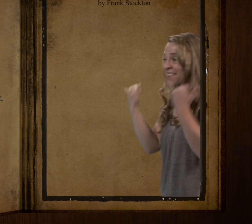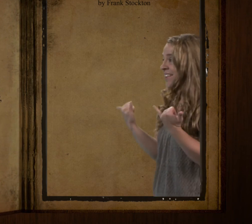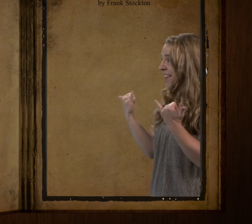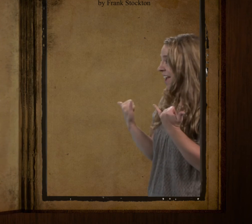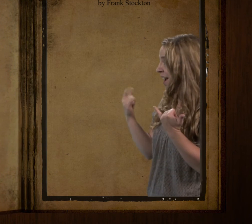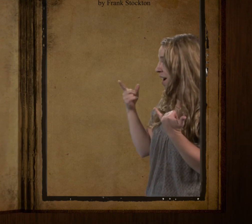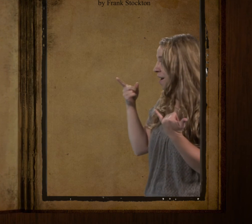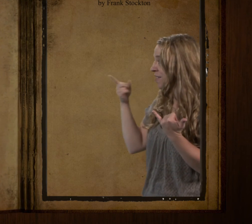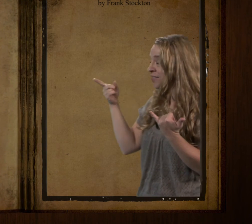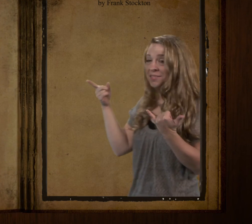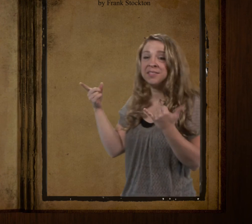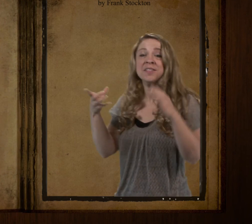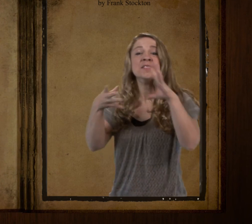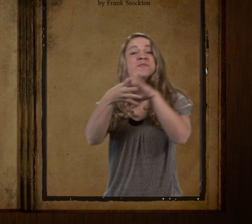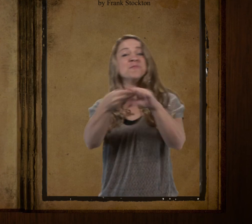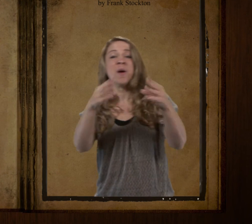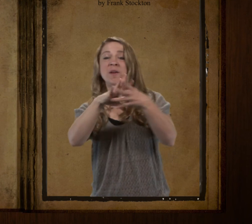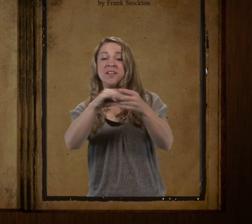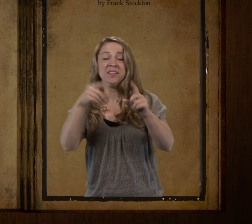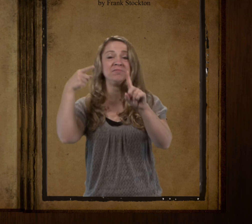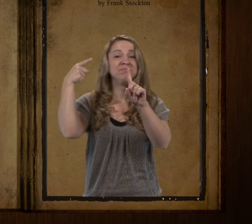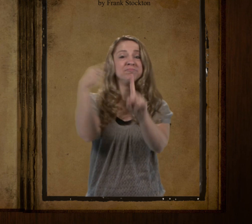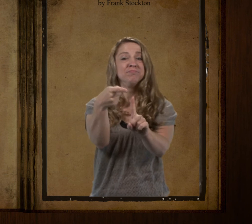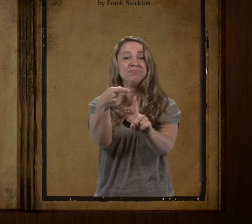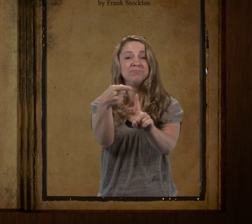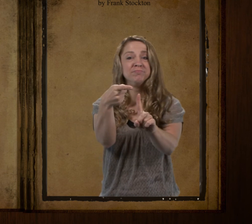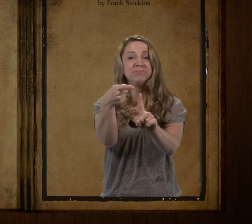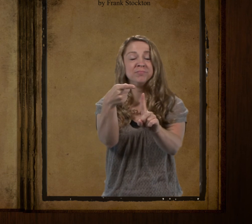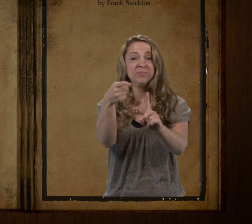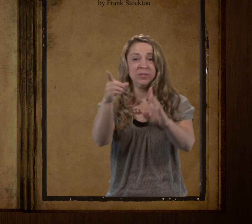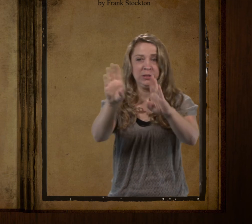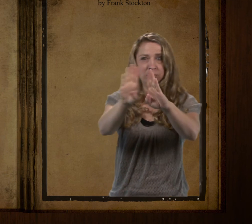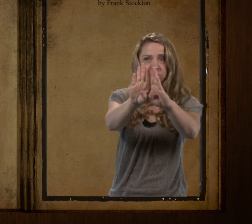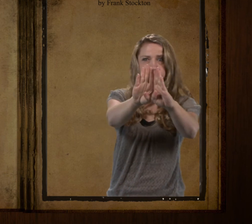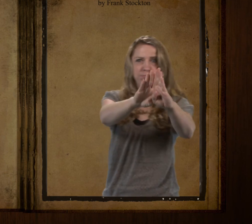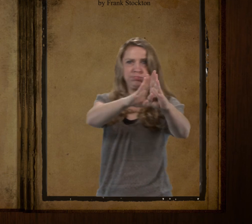Now, the point of the story is this.